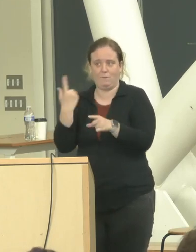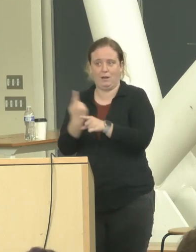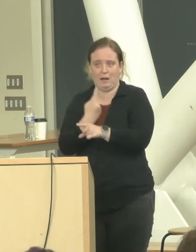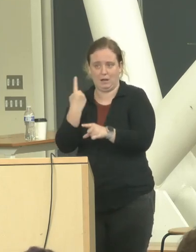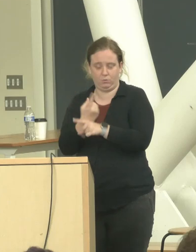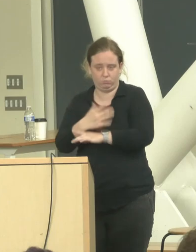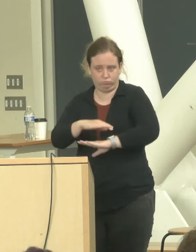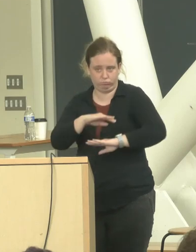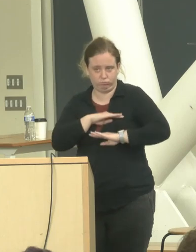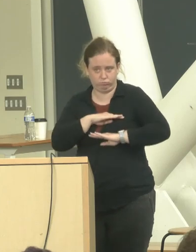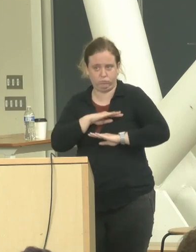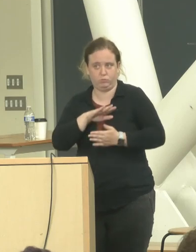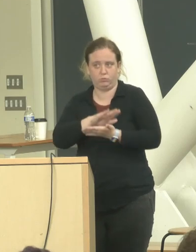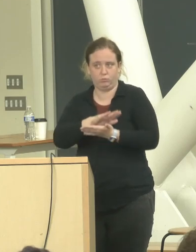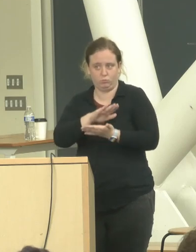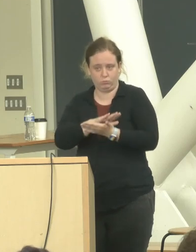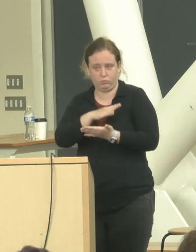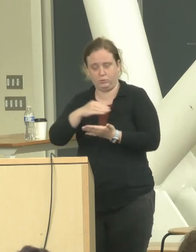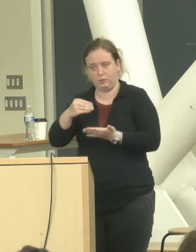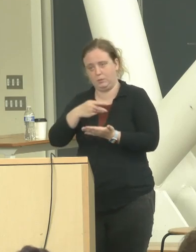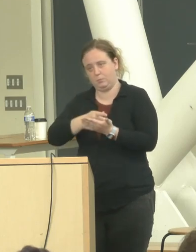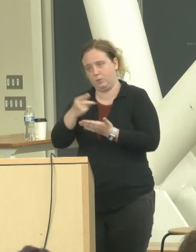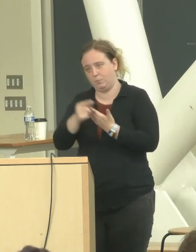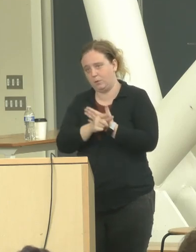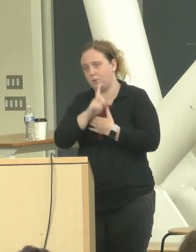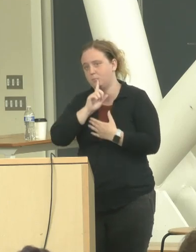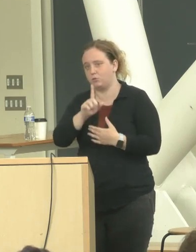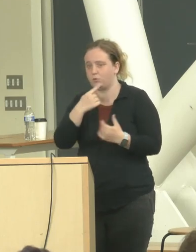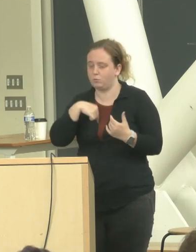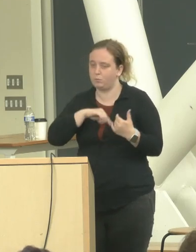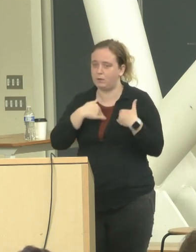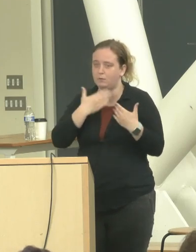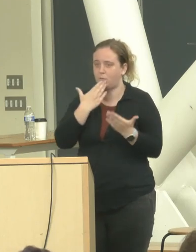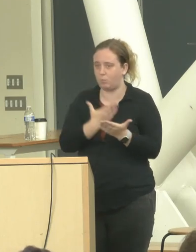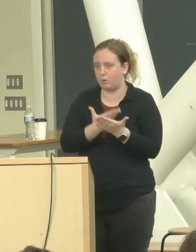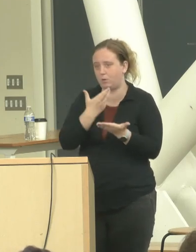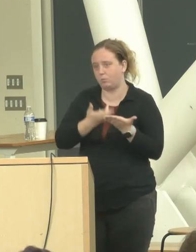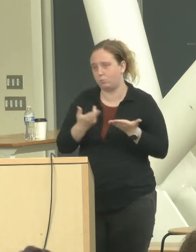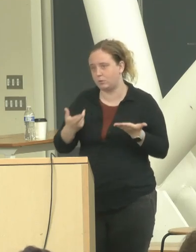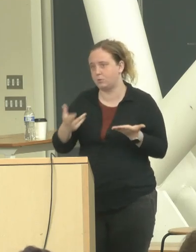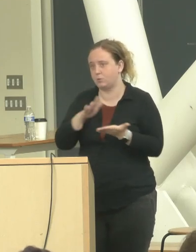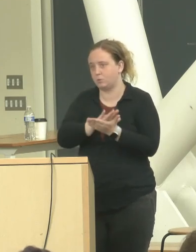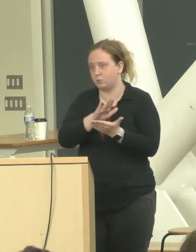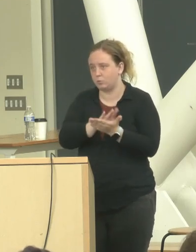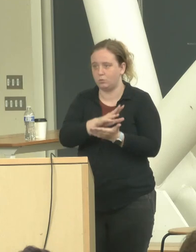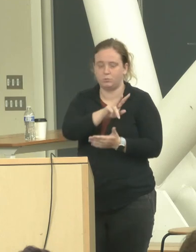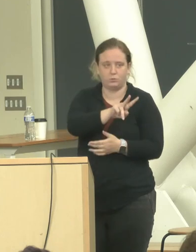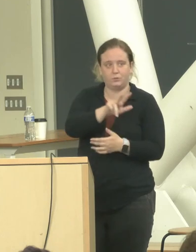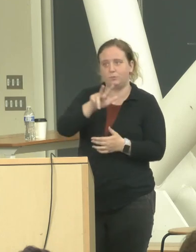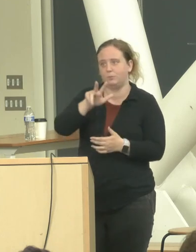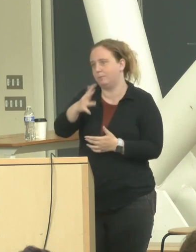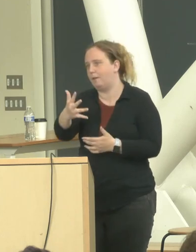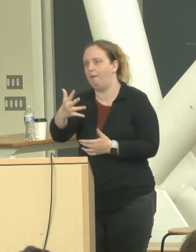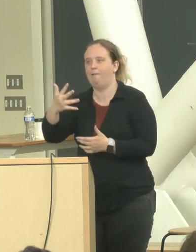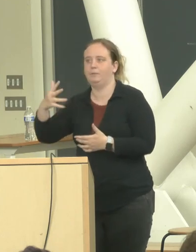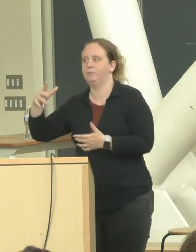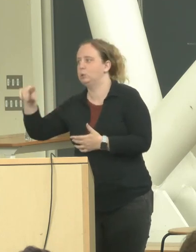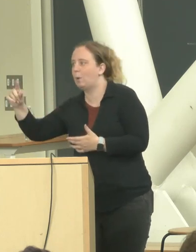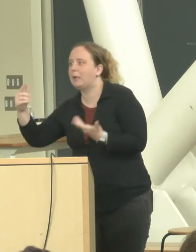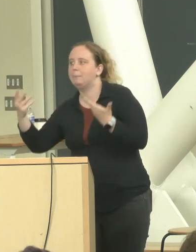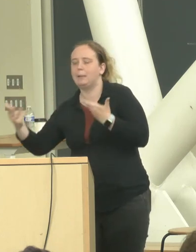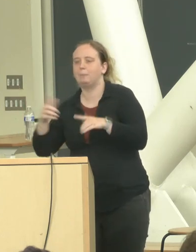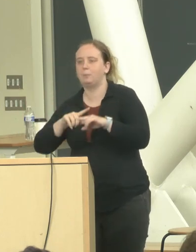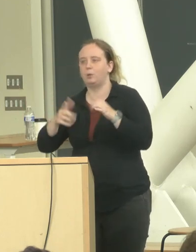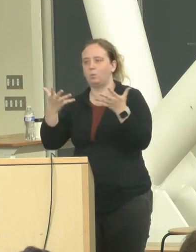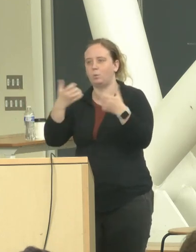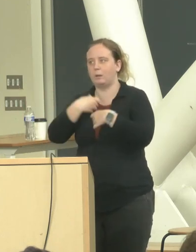sure we have a well-resourced school or two or five or 20 in our district right now, but we want to make sure that that's consistent across the board. So